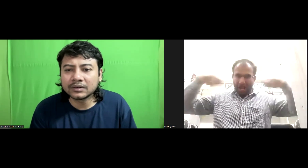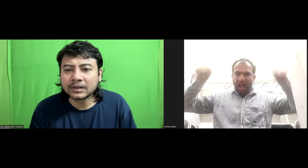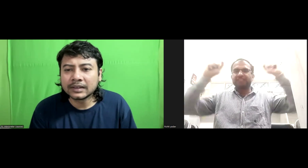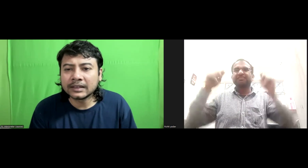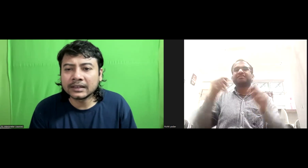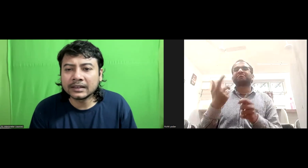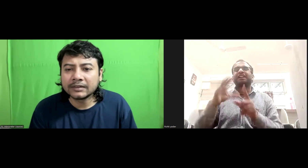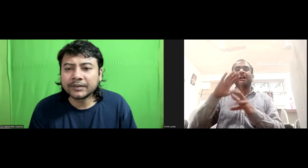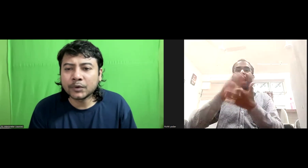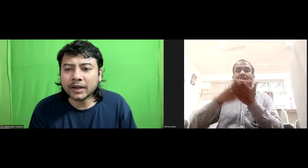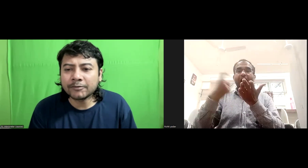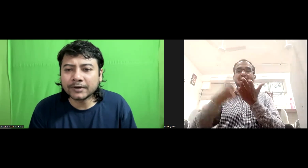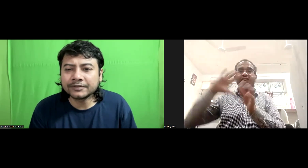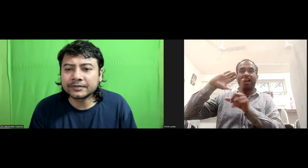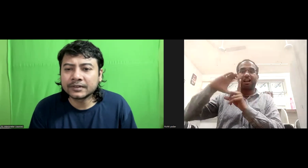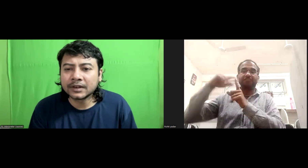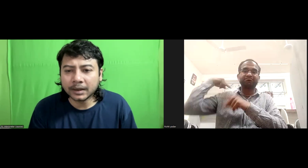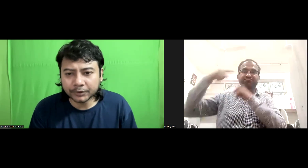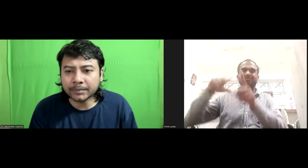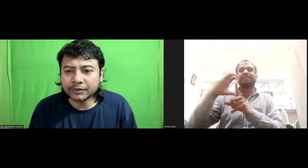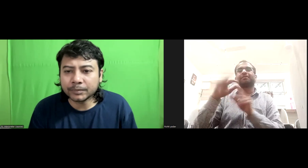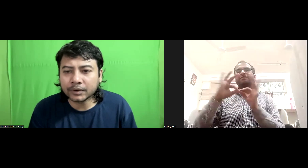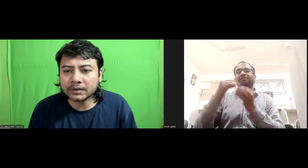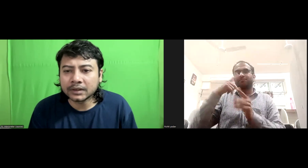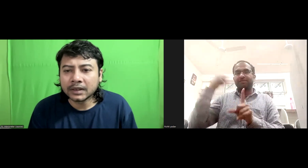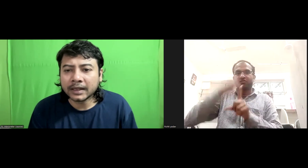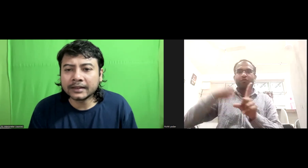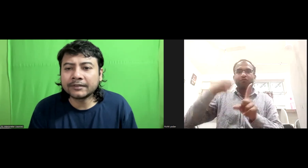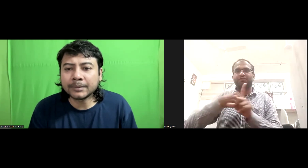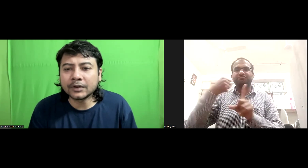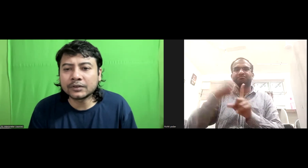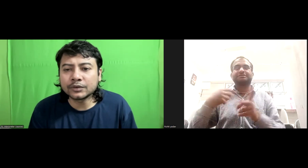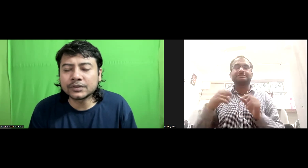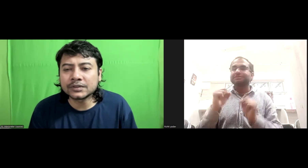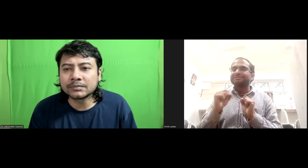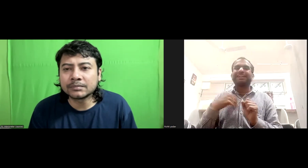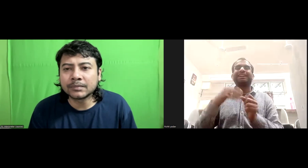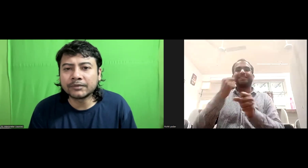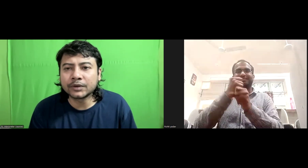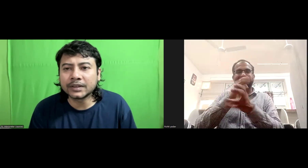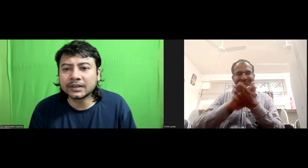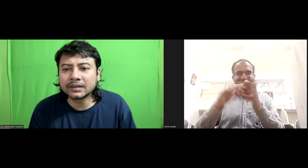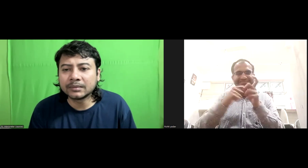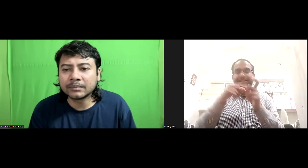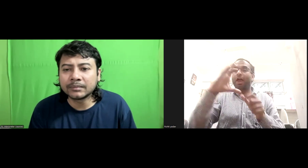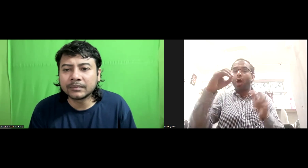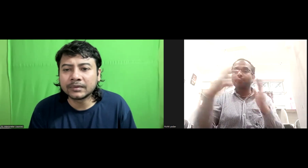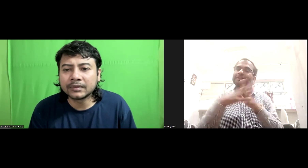cow ghee. We more have buffalo products. I think in family also uses buffalo